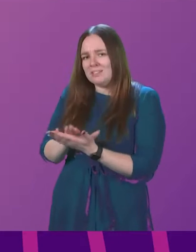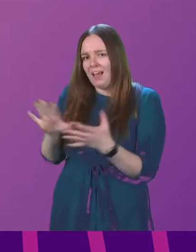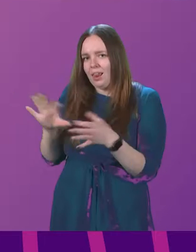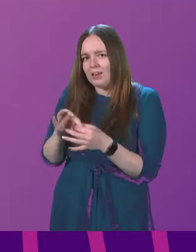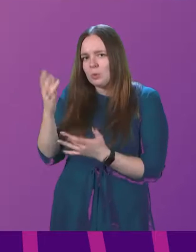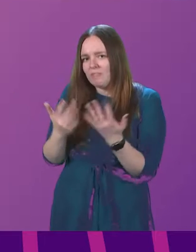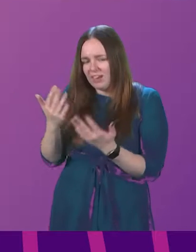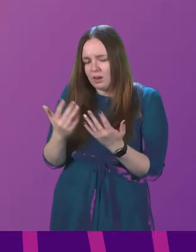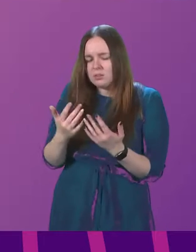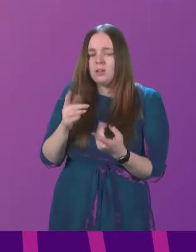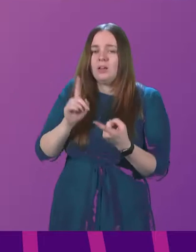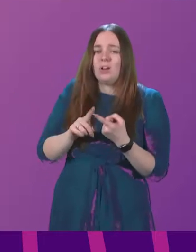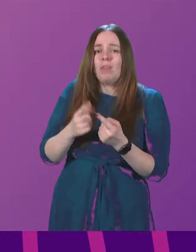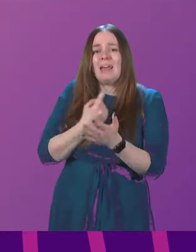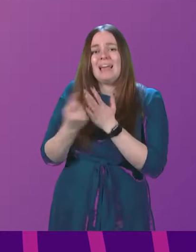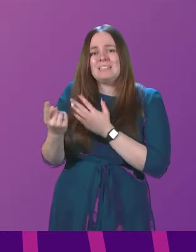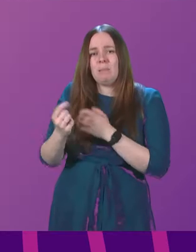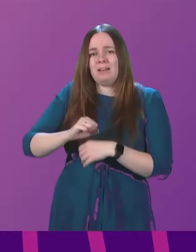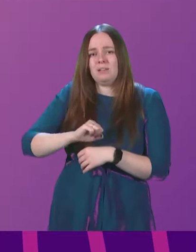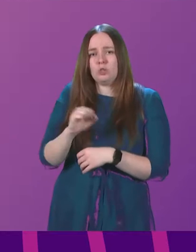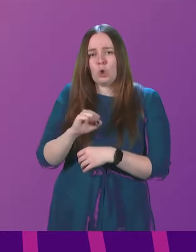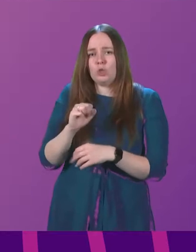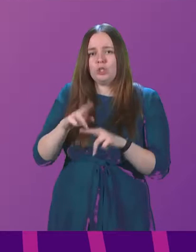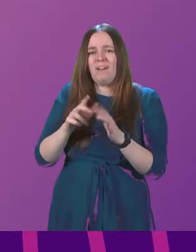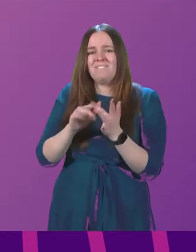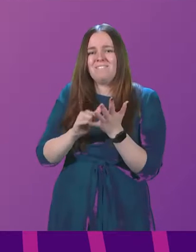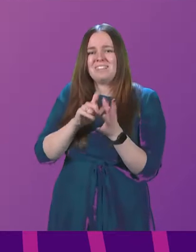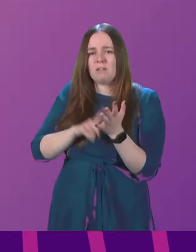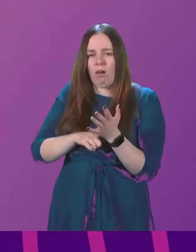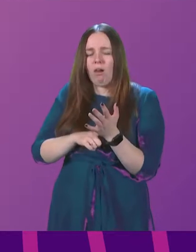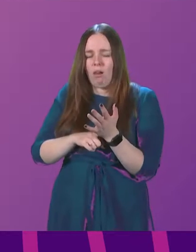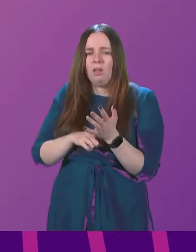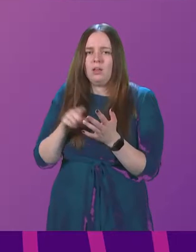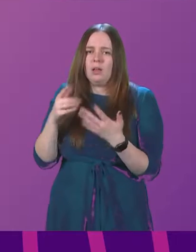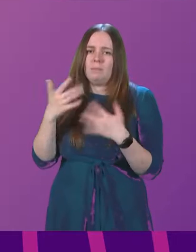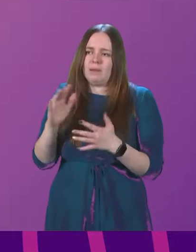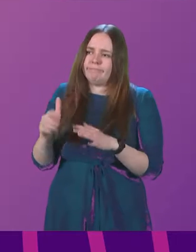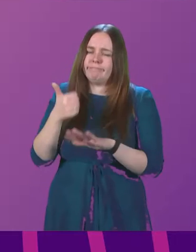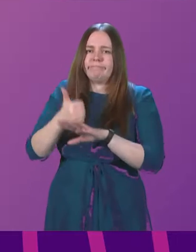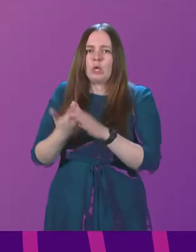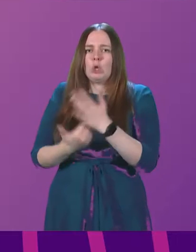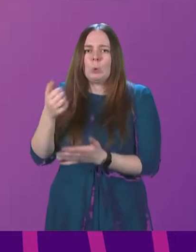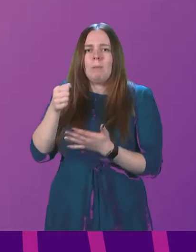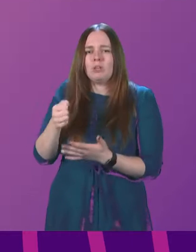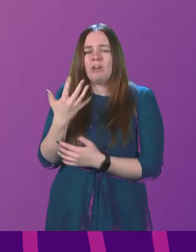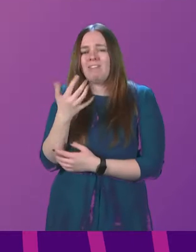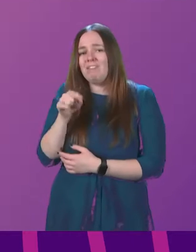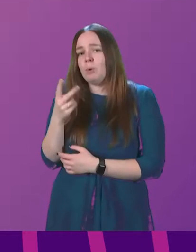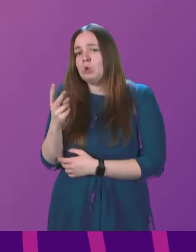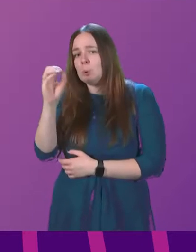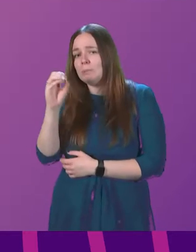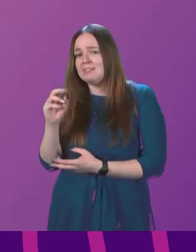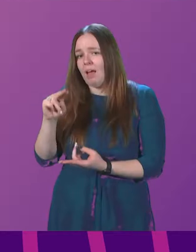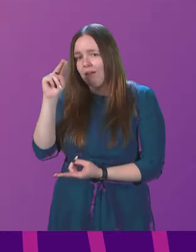Jamie Green's mentioned. First of all, the Independent Scottish Fiscal Commission states the Scottish budget has reduced in real terms this year by 5.2%.